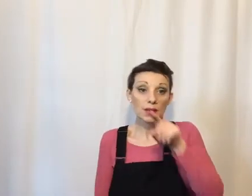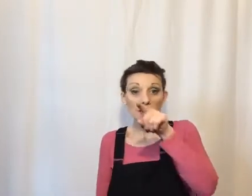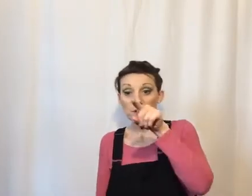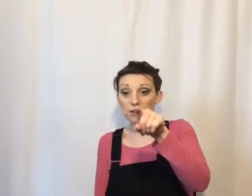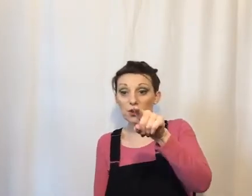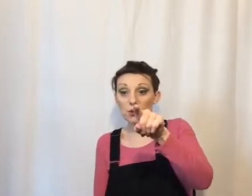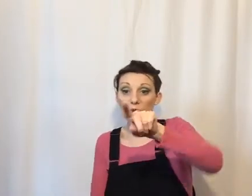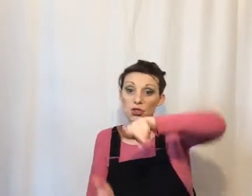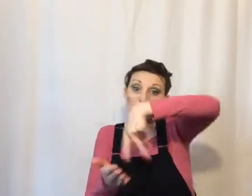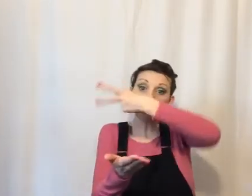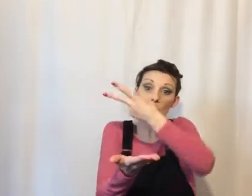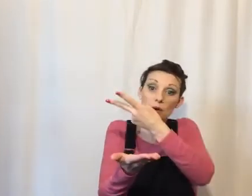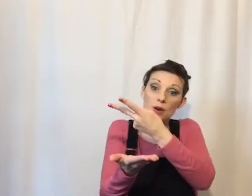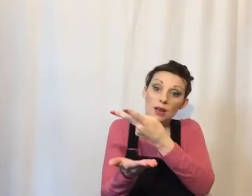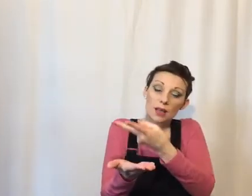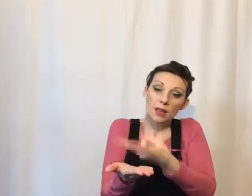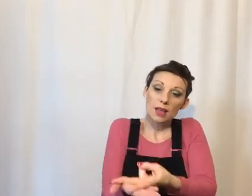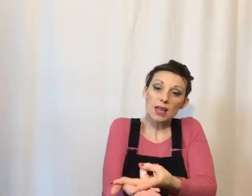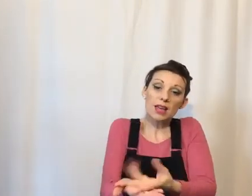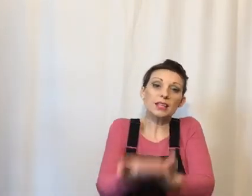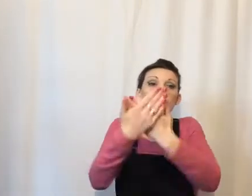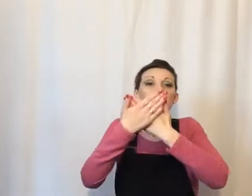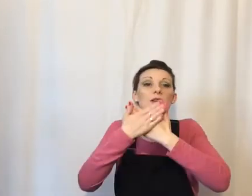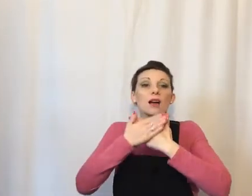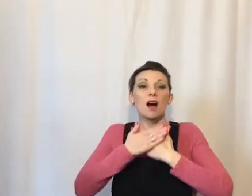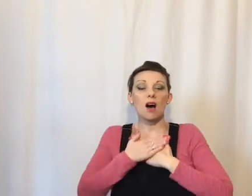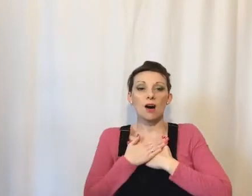If you should fall into my arms,